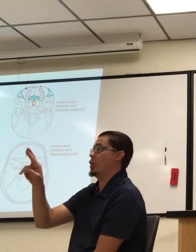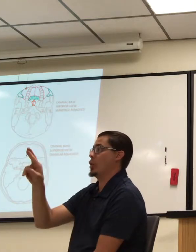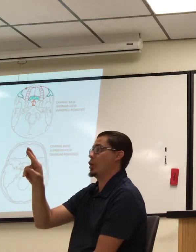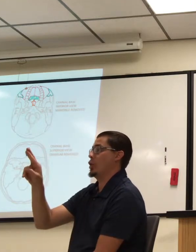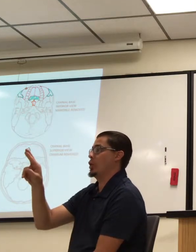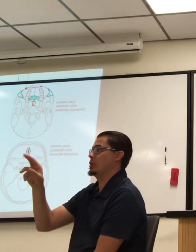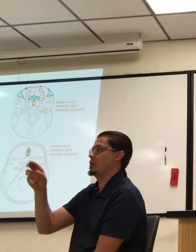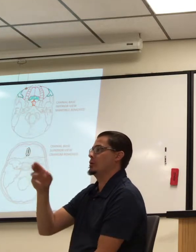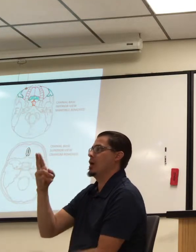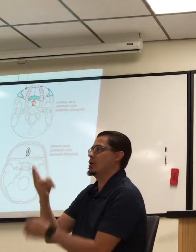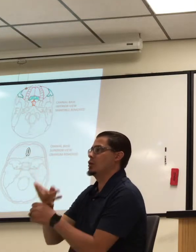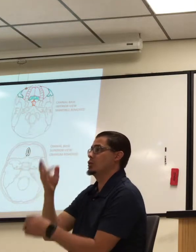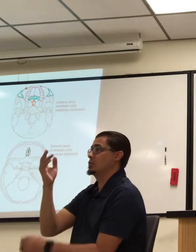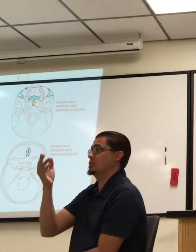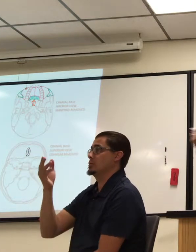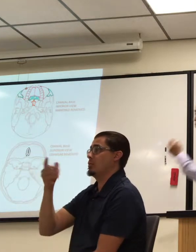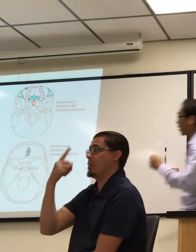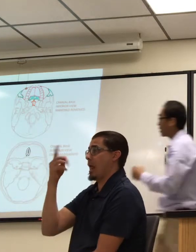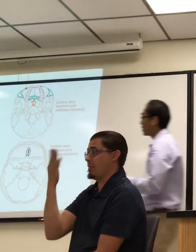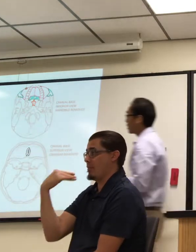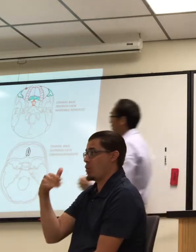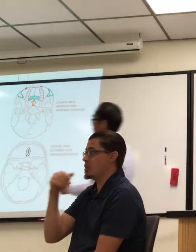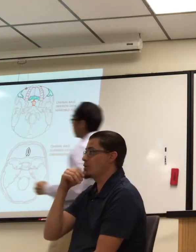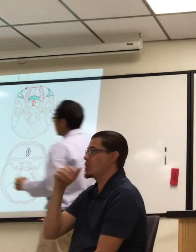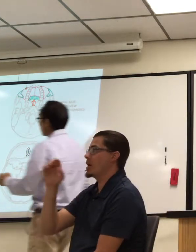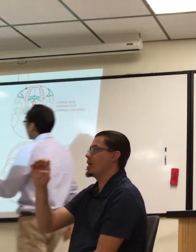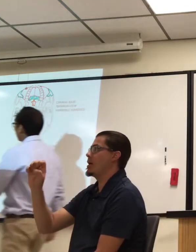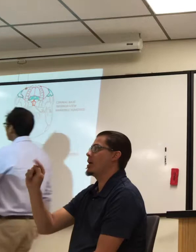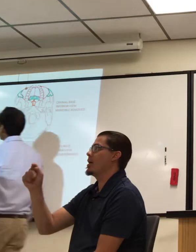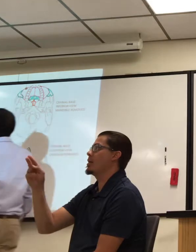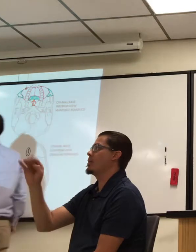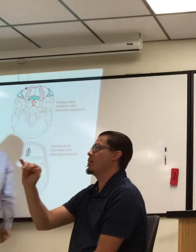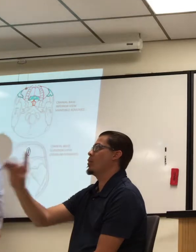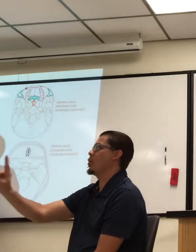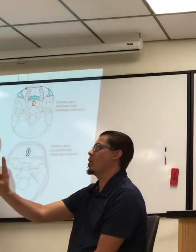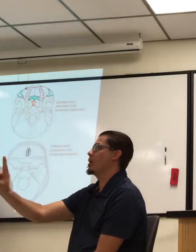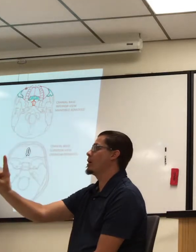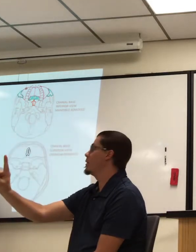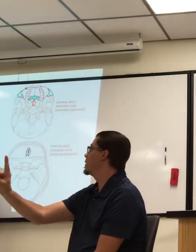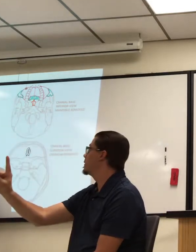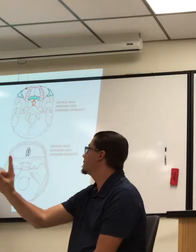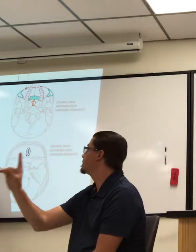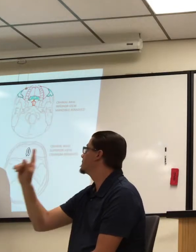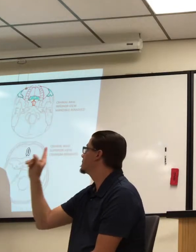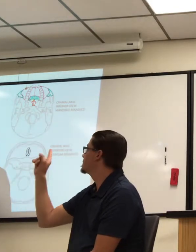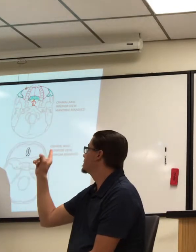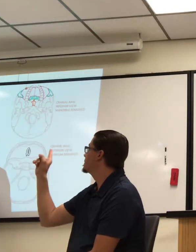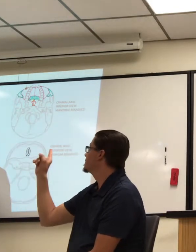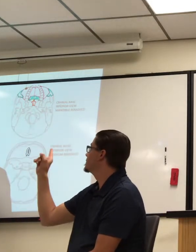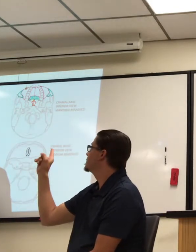draw, I used black before, so ethmoid also right here.